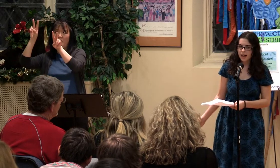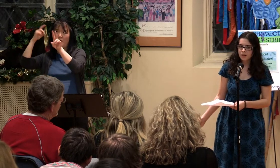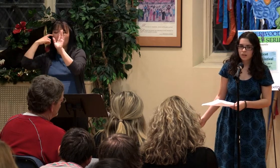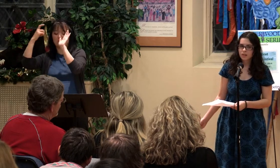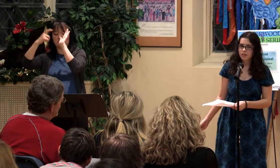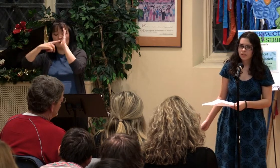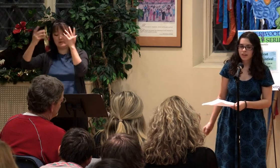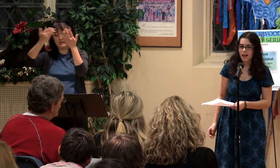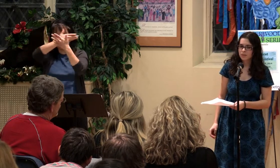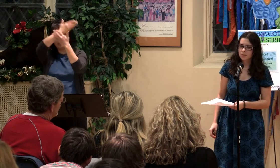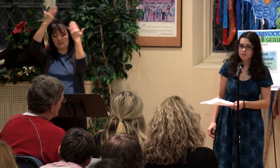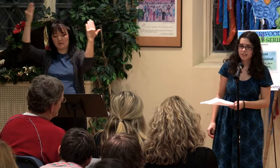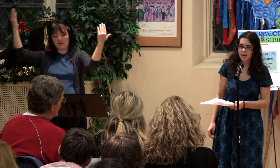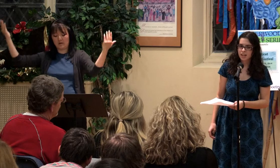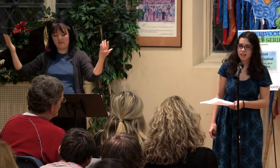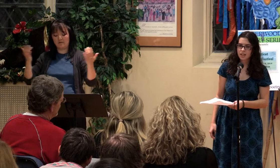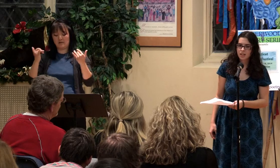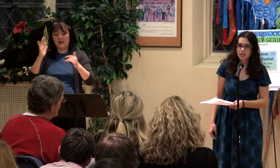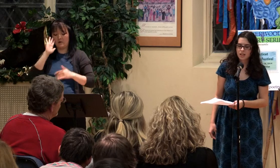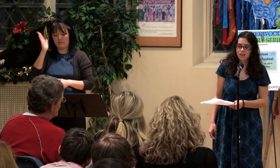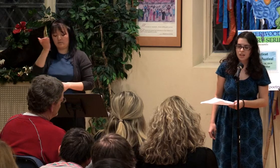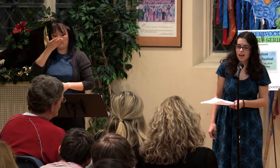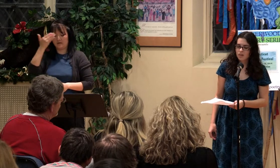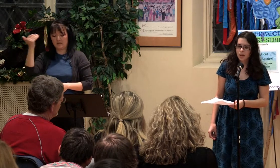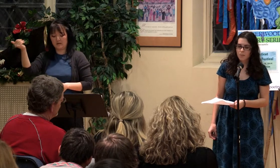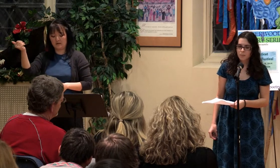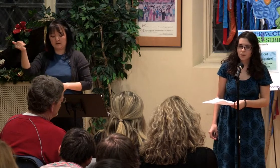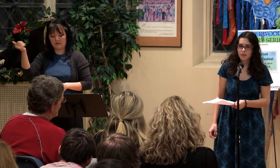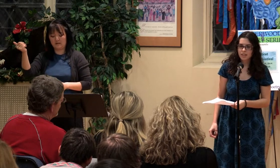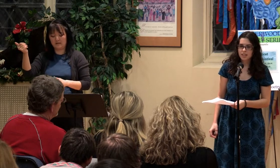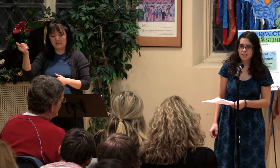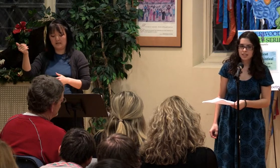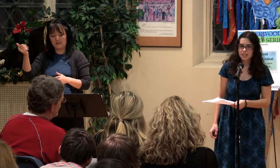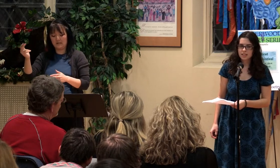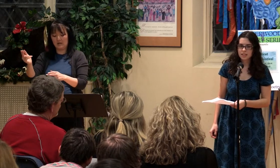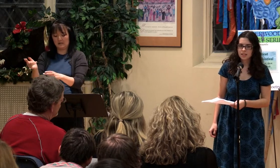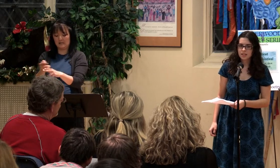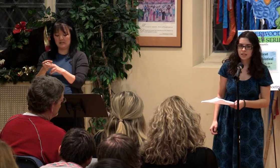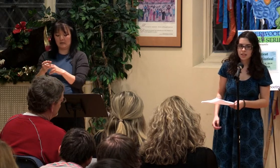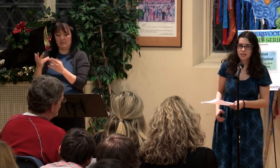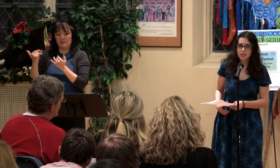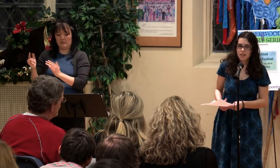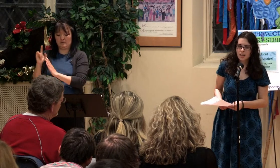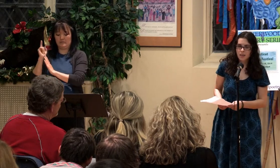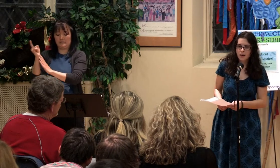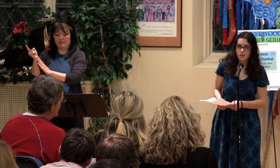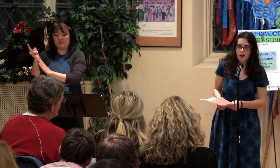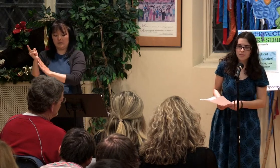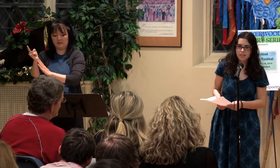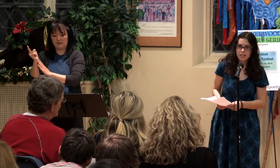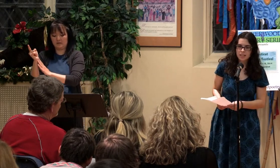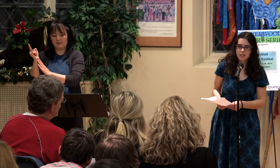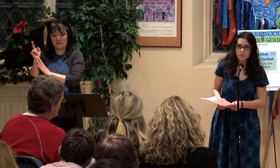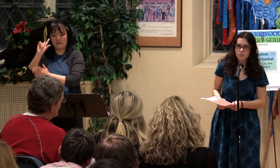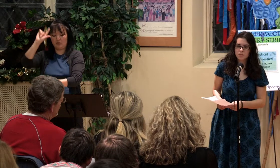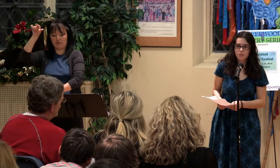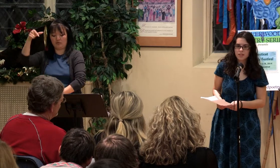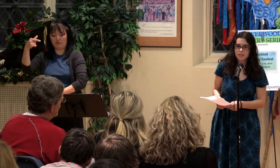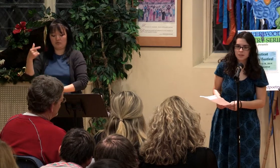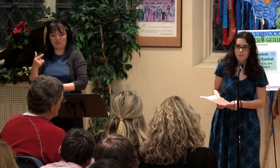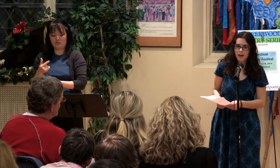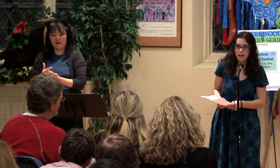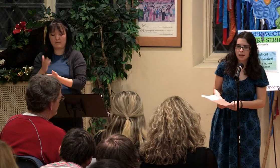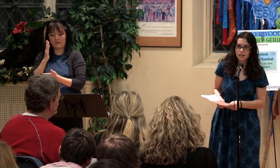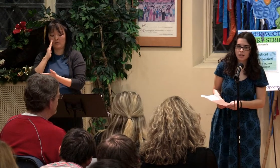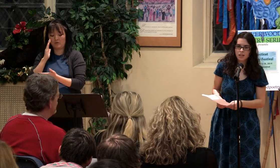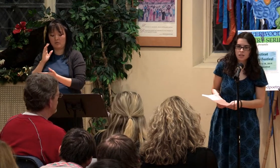For now, I will forget how temporary this is, that gravity will force